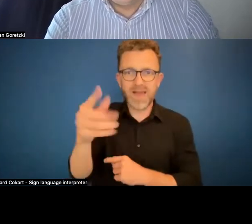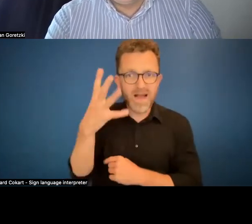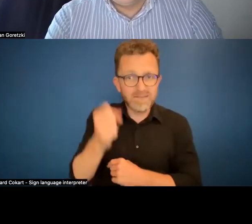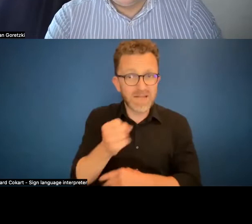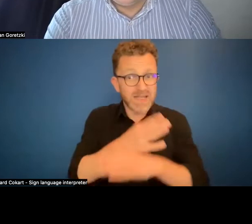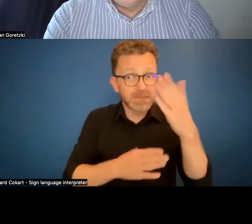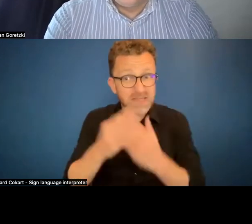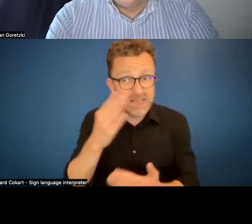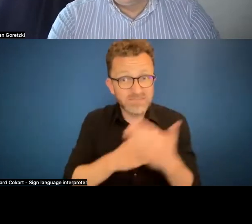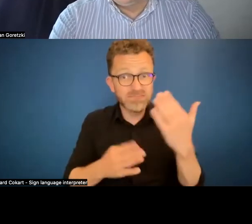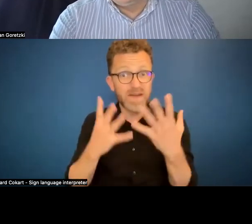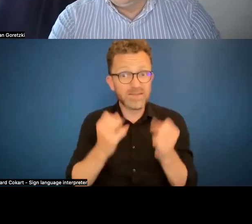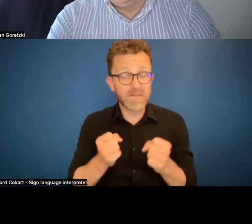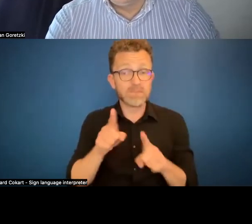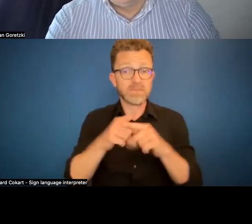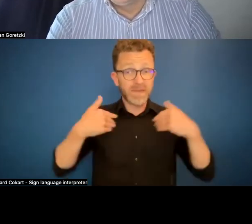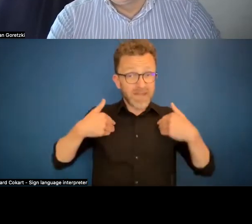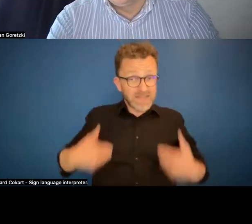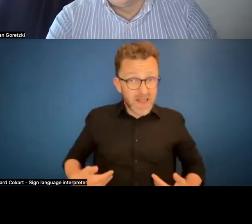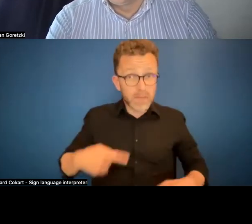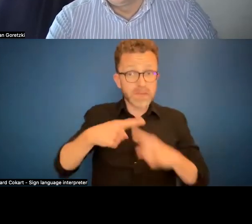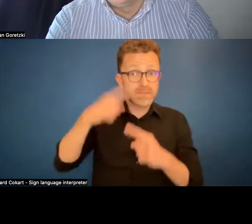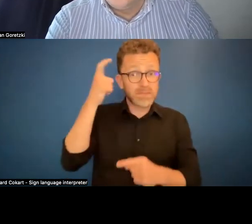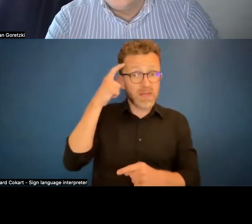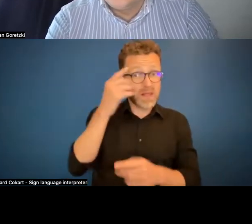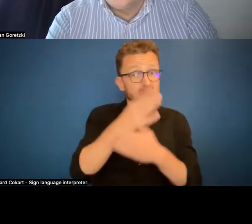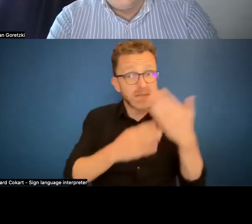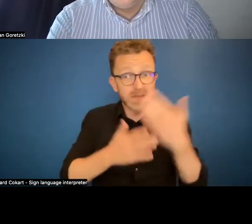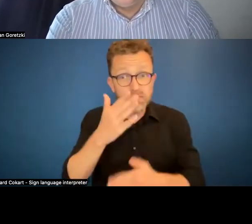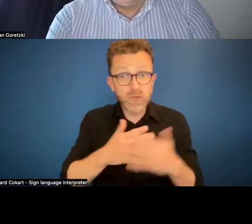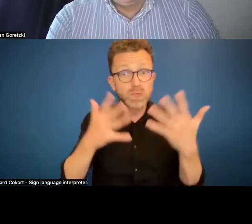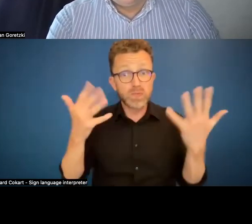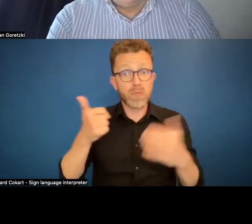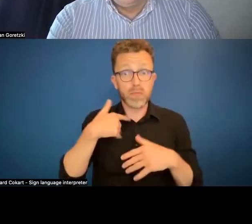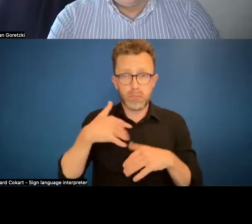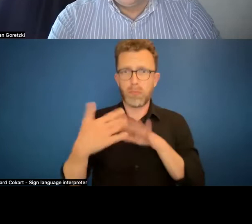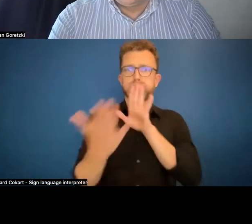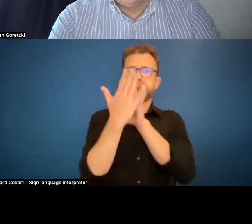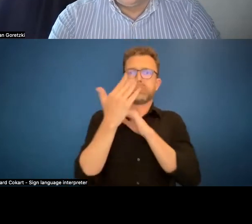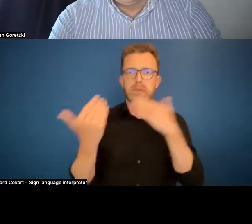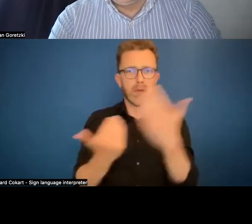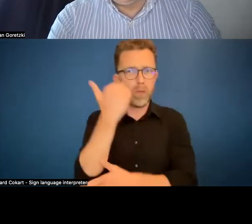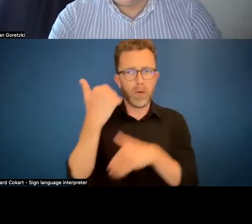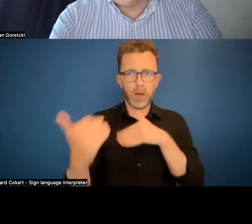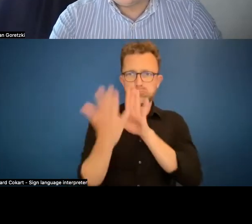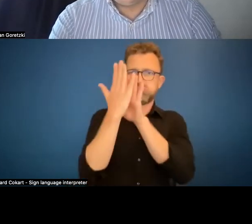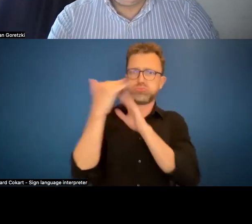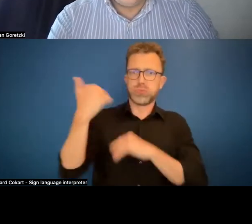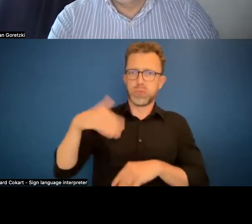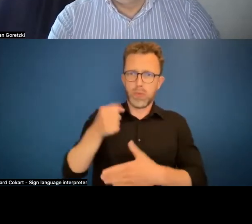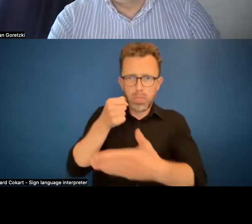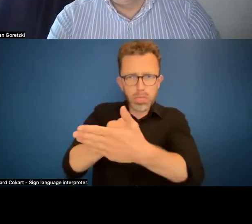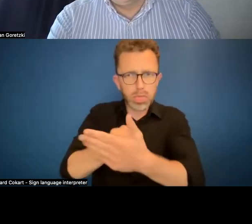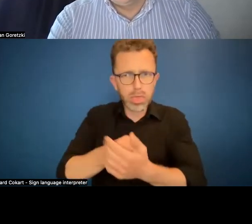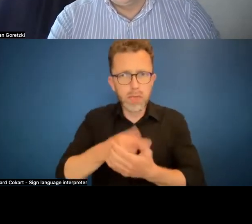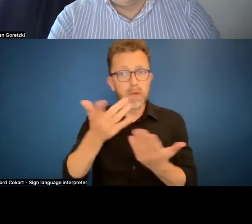by profession, but well, we responded for a call to help. And so far we moved over 60 families